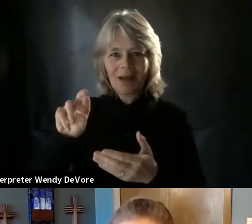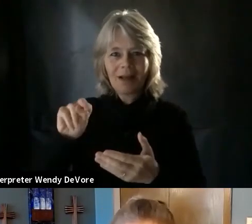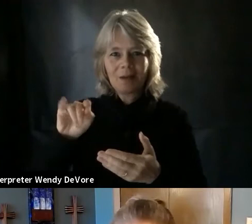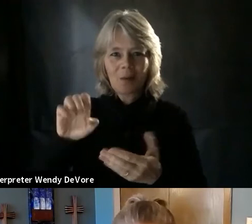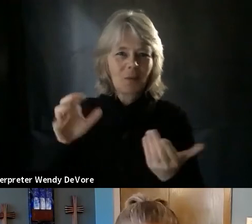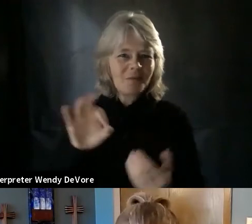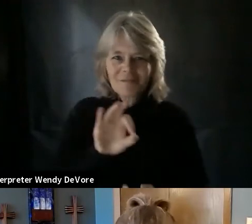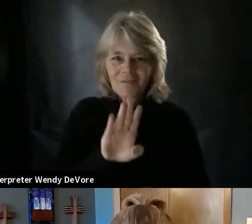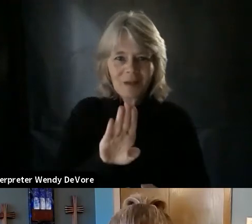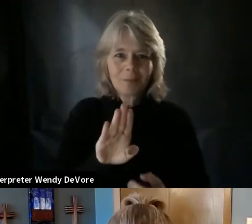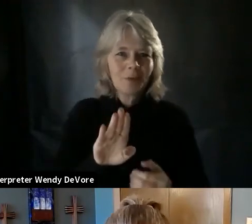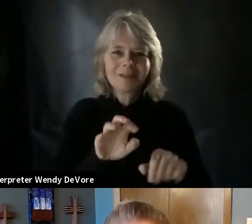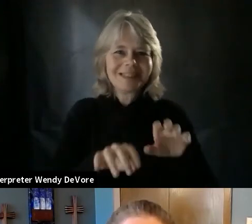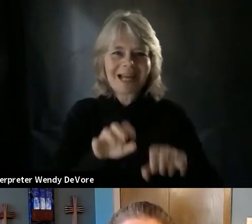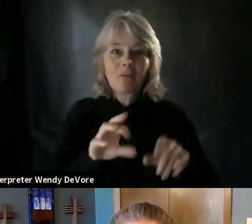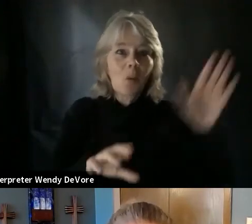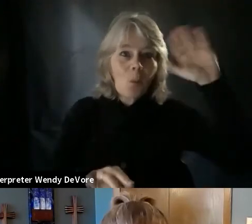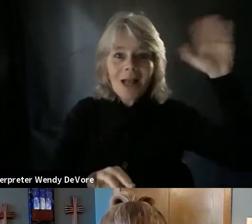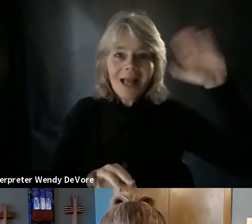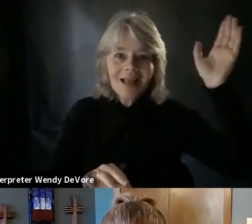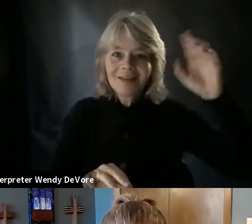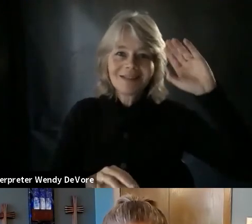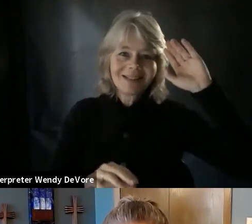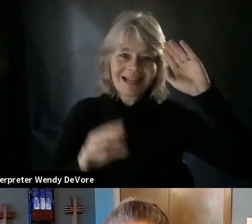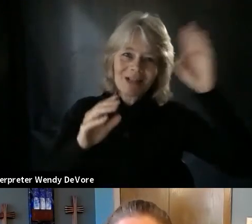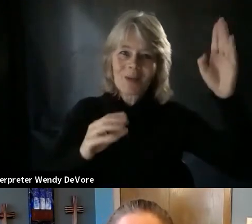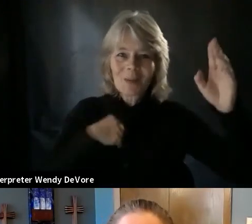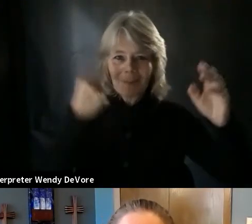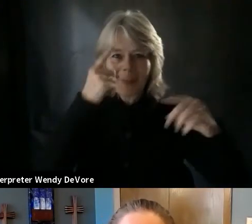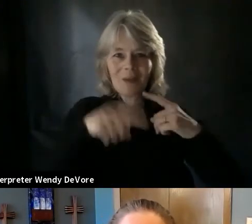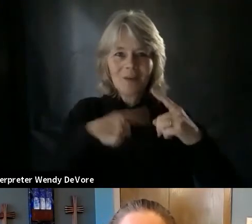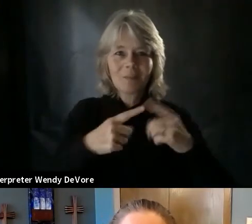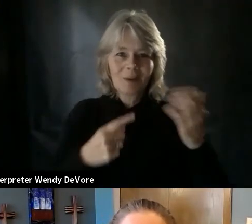Facebook, wave and say, hello, I'm thinking of you.